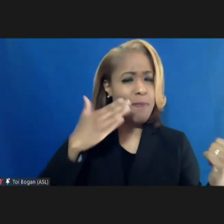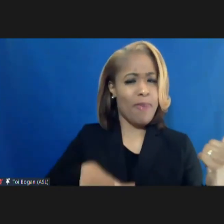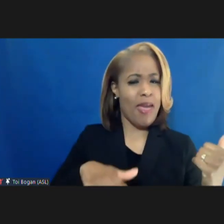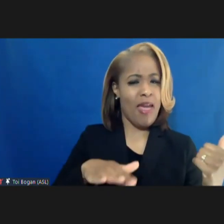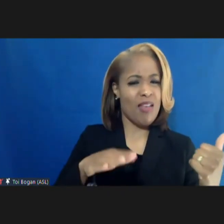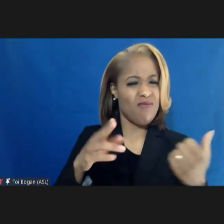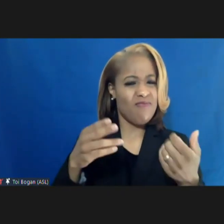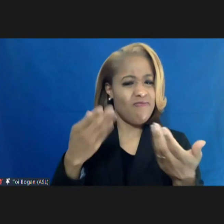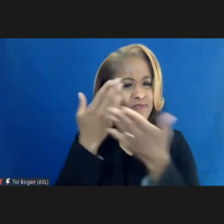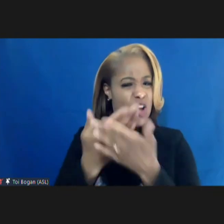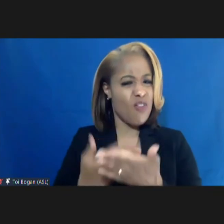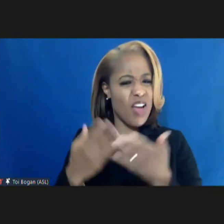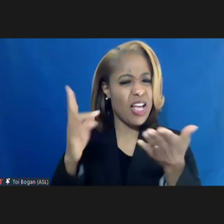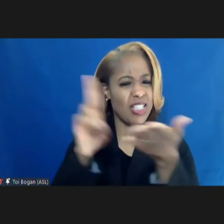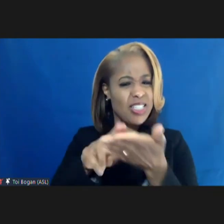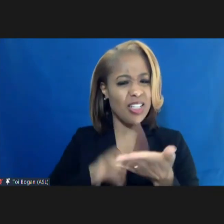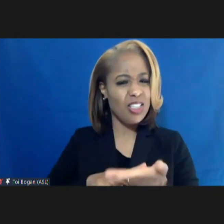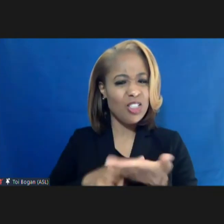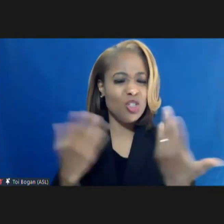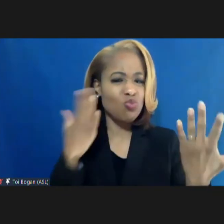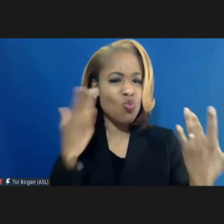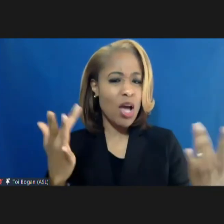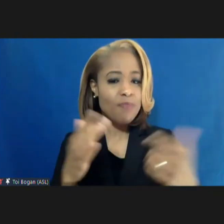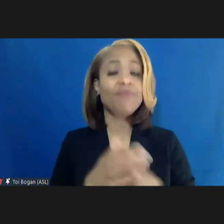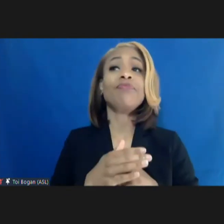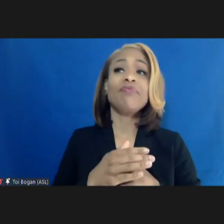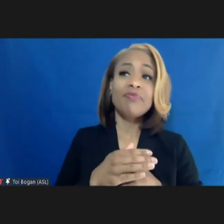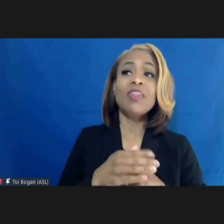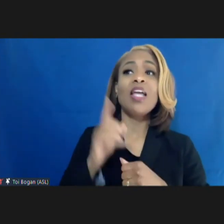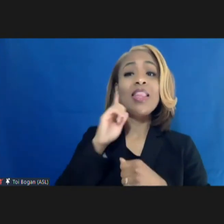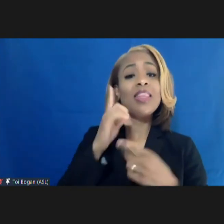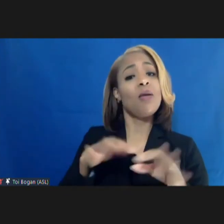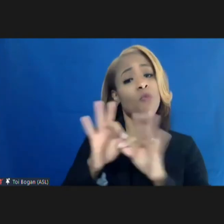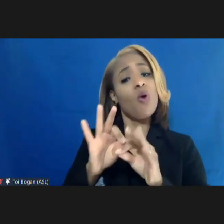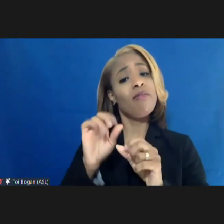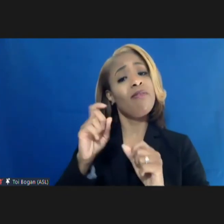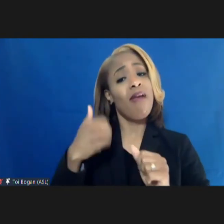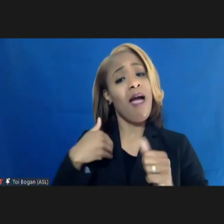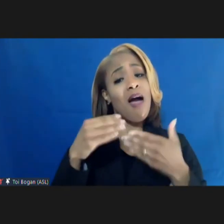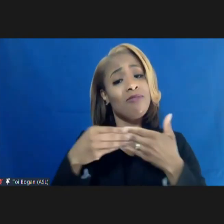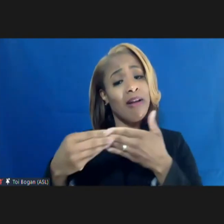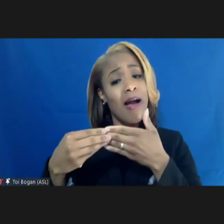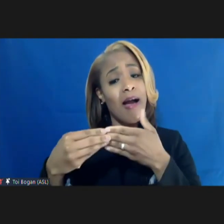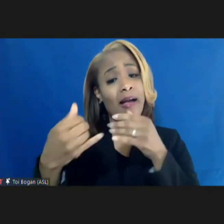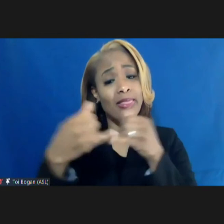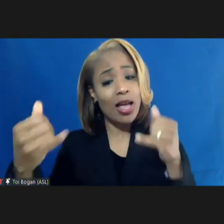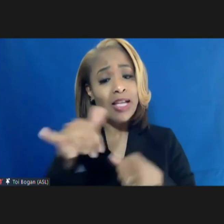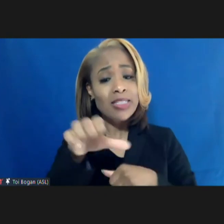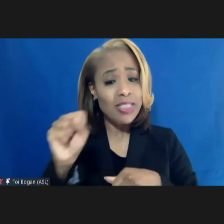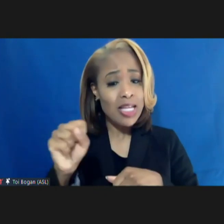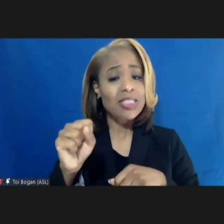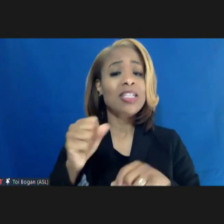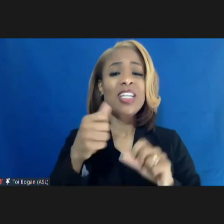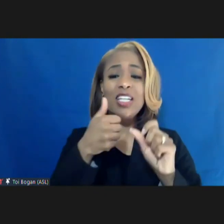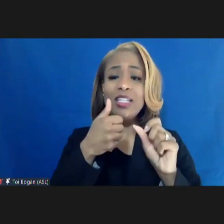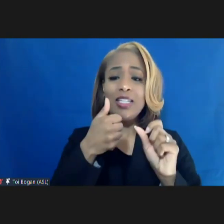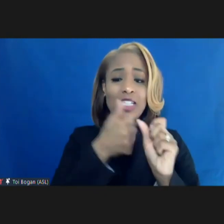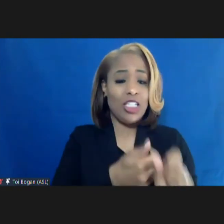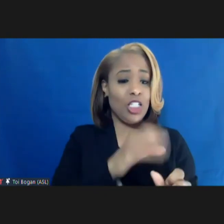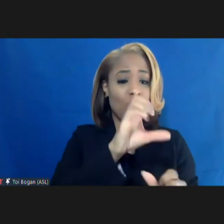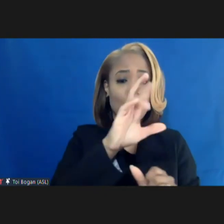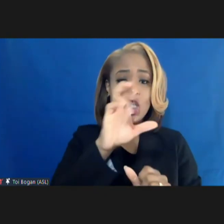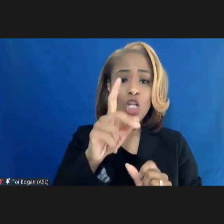opinion? Yeah, I think it's important to have guidelines and clarity that every clerk follows when evaluating